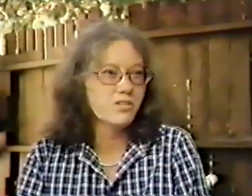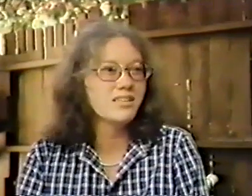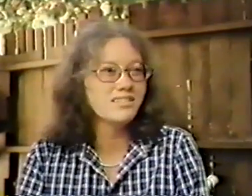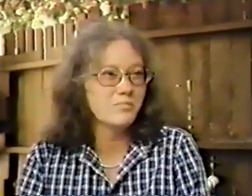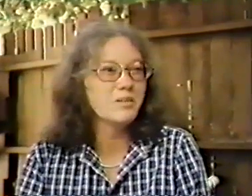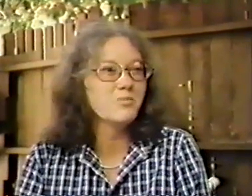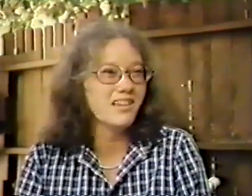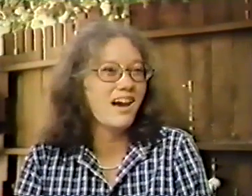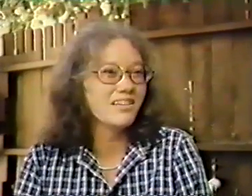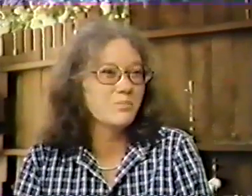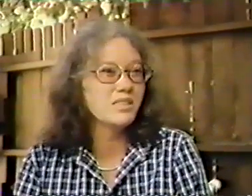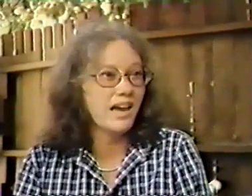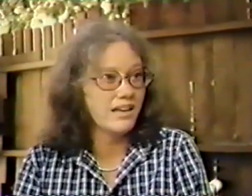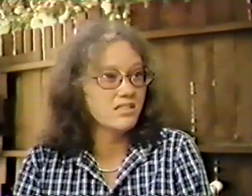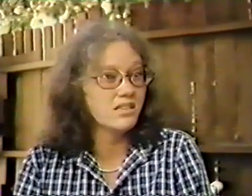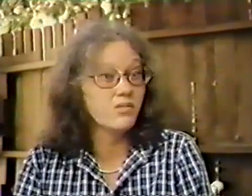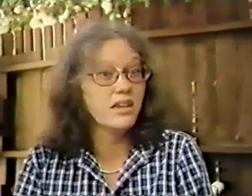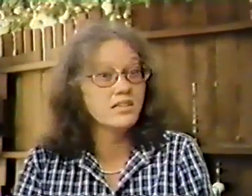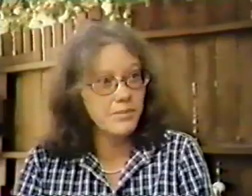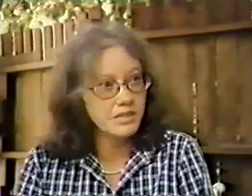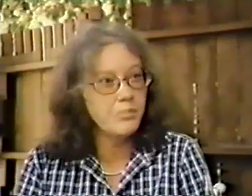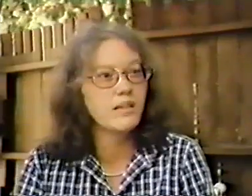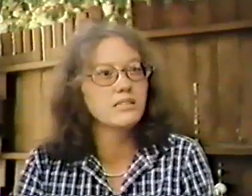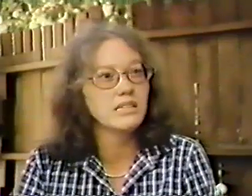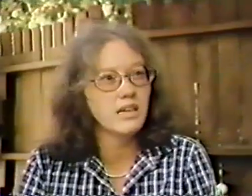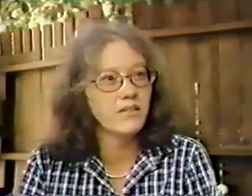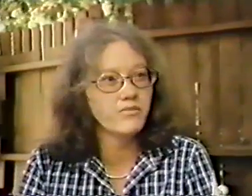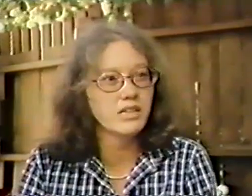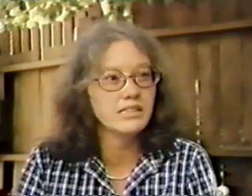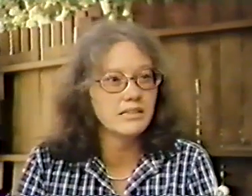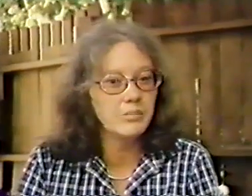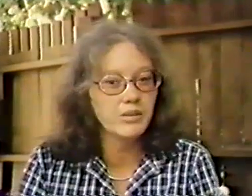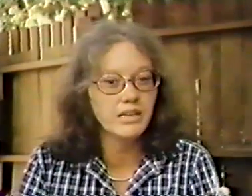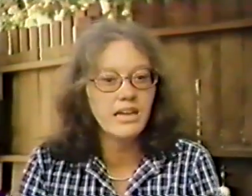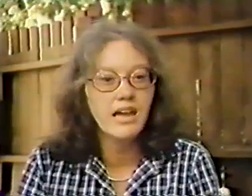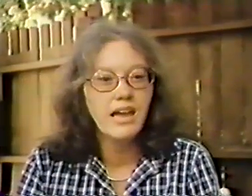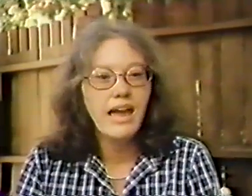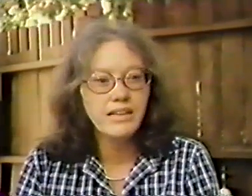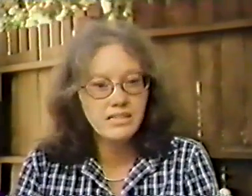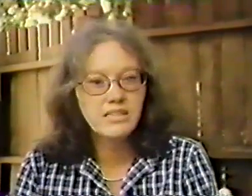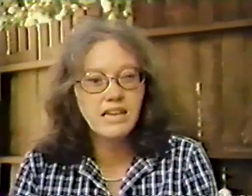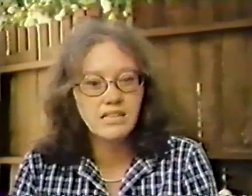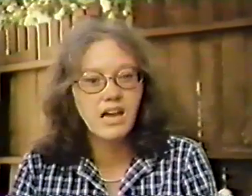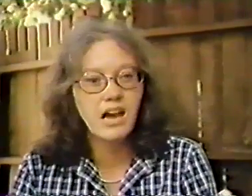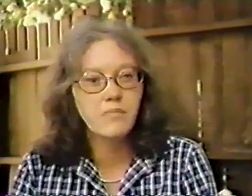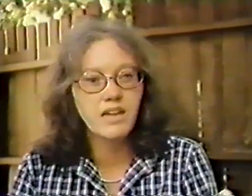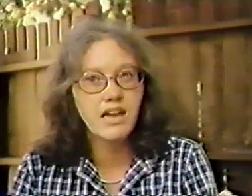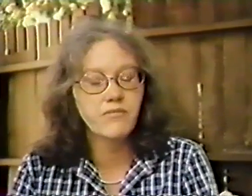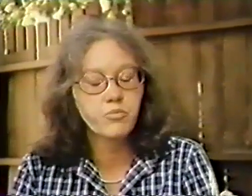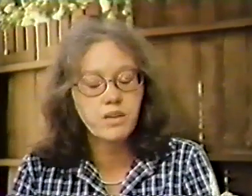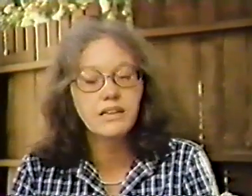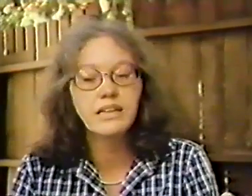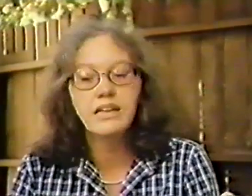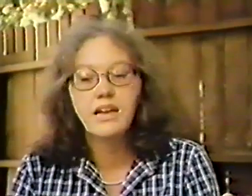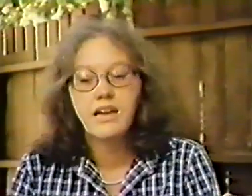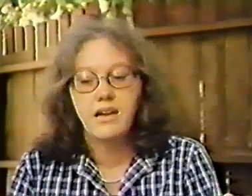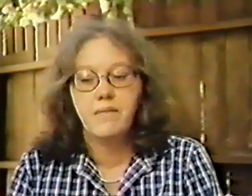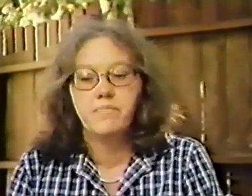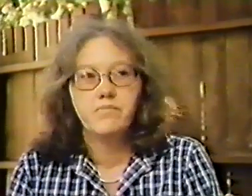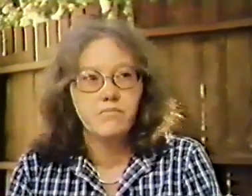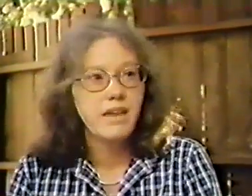a force that simply would not subside. And so they adopted a policy of full accessibility. And since that time, they have